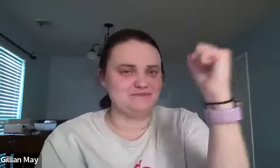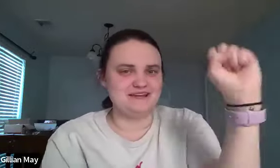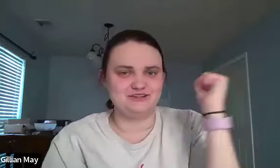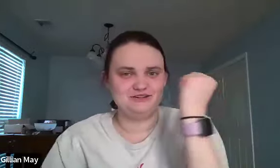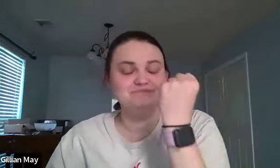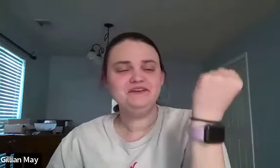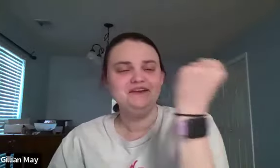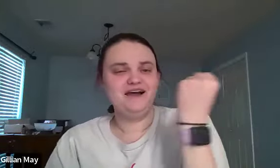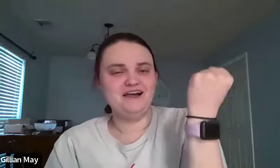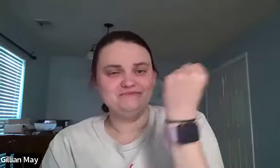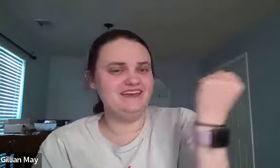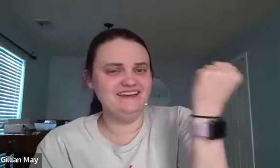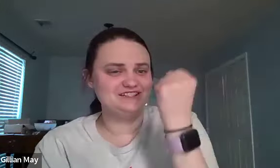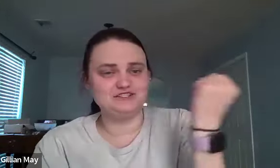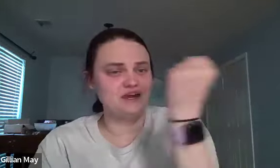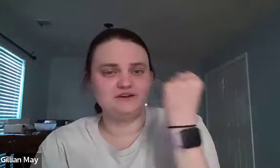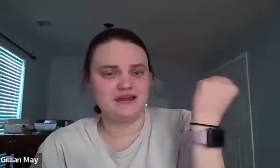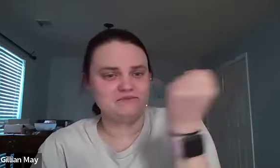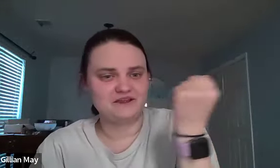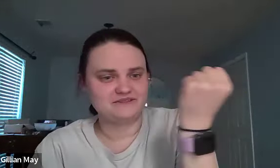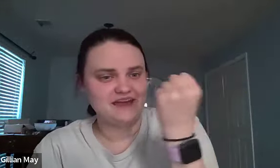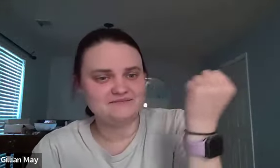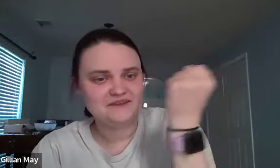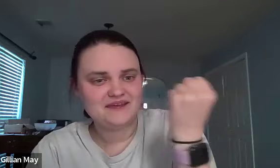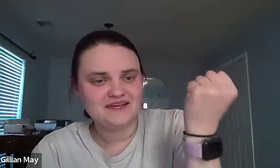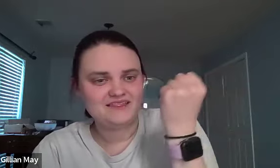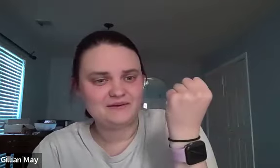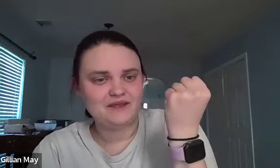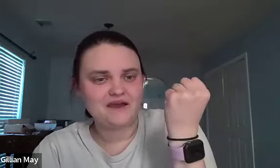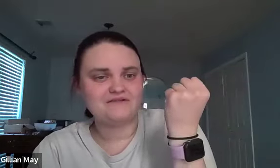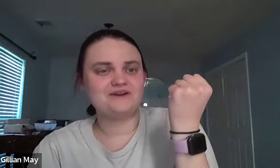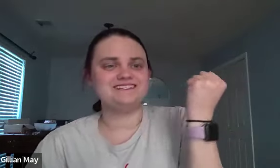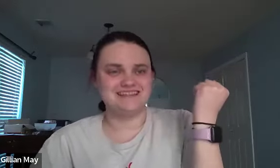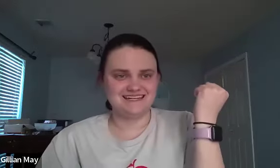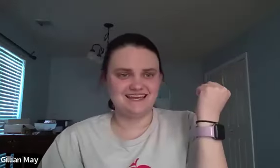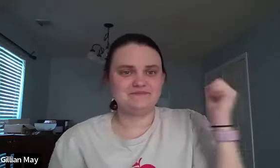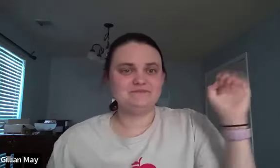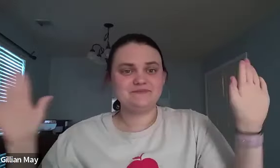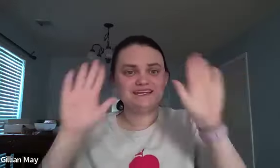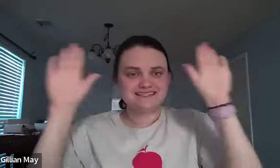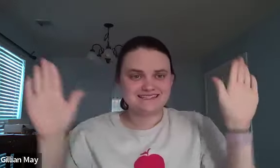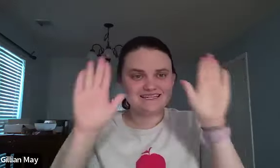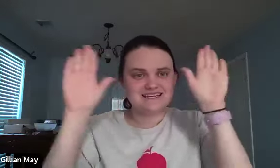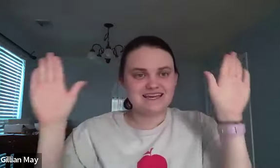my turn. Do not know what happened there with that. Then we have our Sunday.